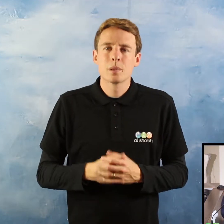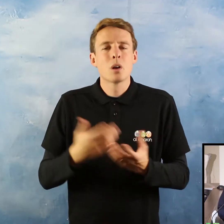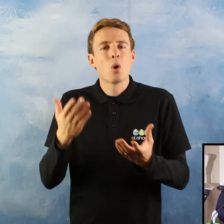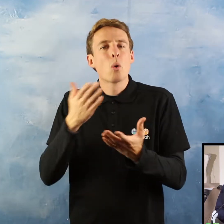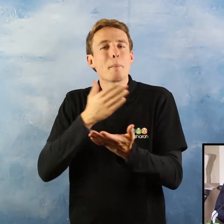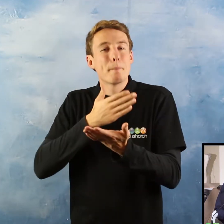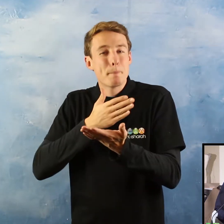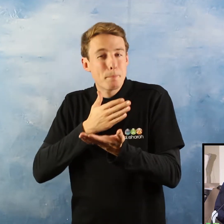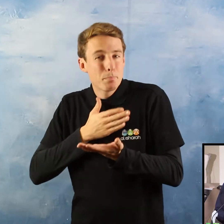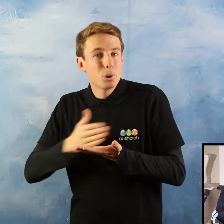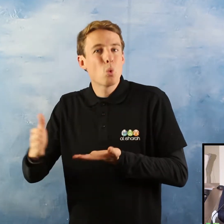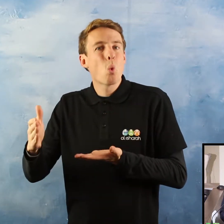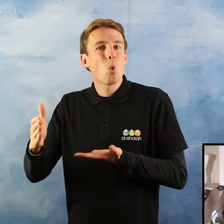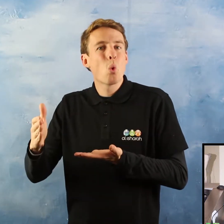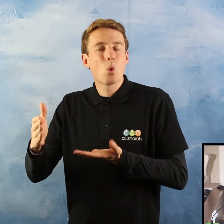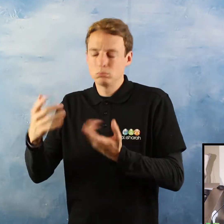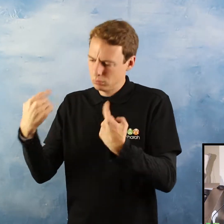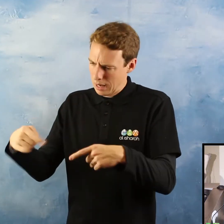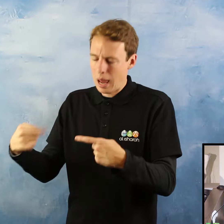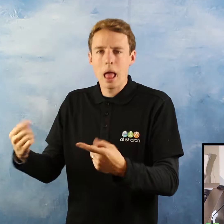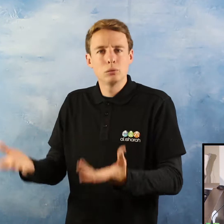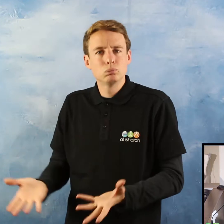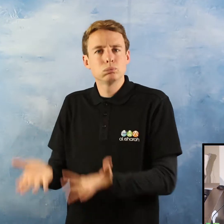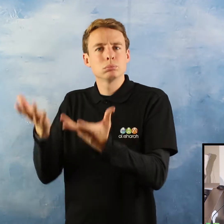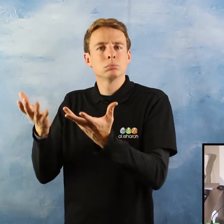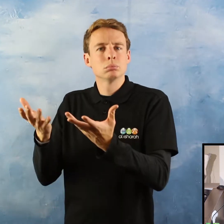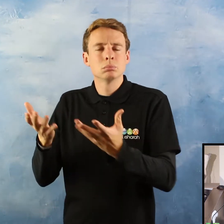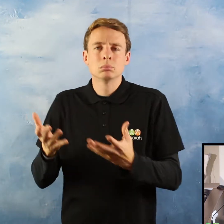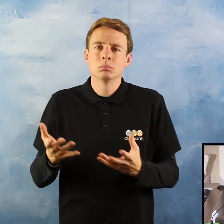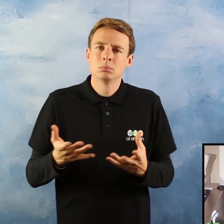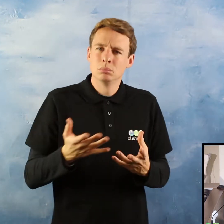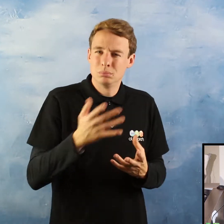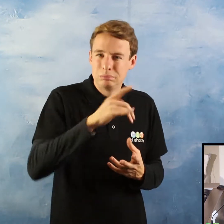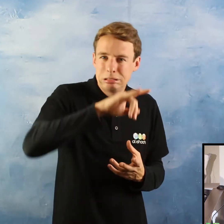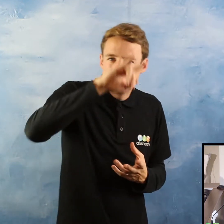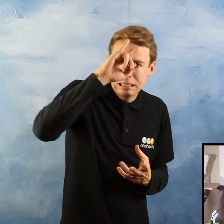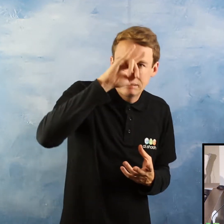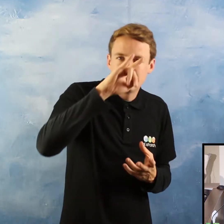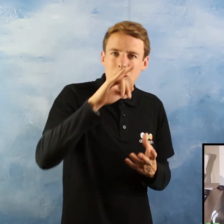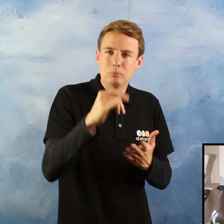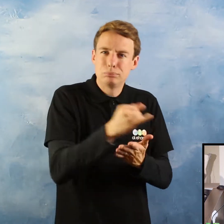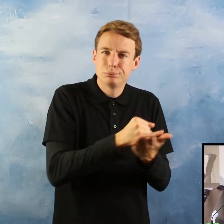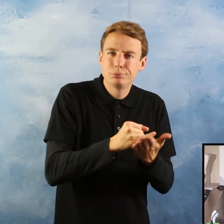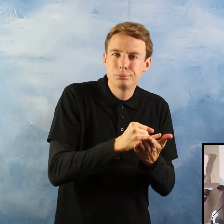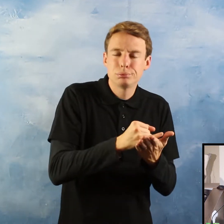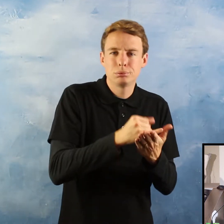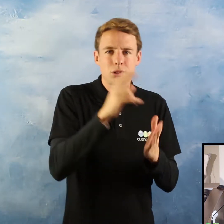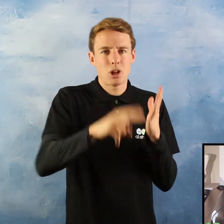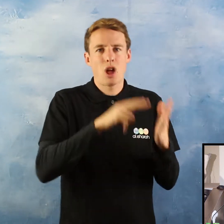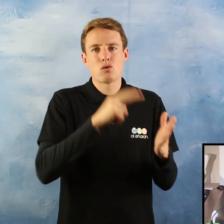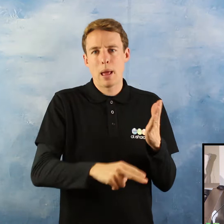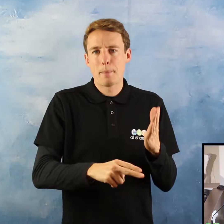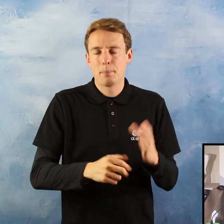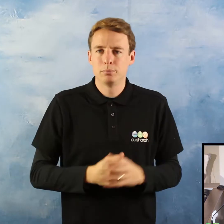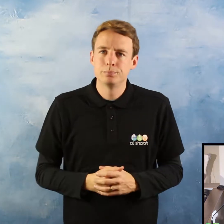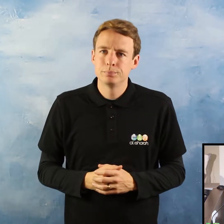haram. So whatever is pure is halal, whatever is impure is haram. Whatever good,